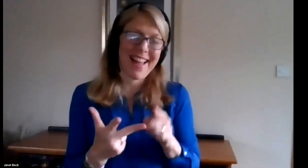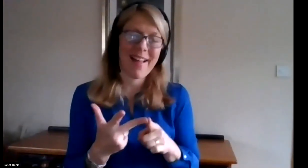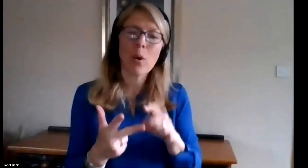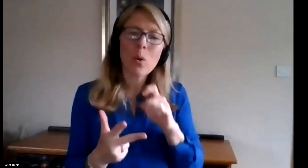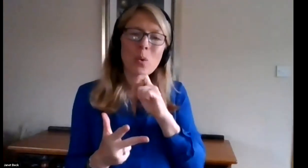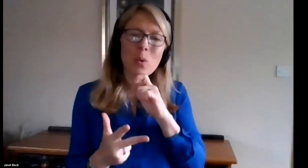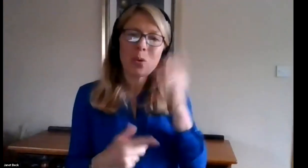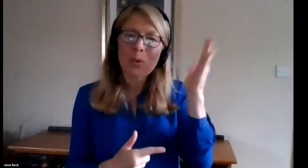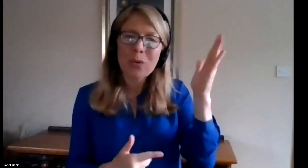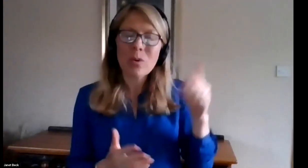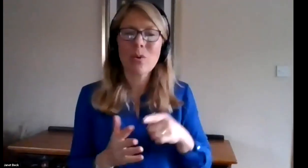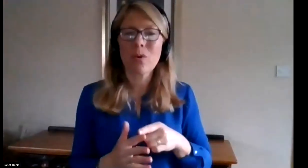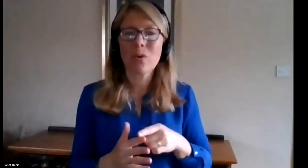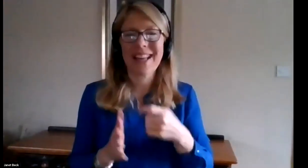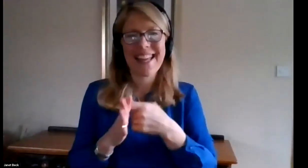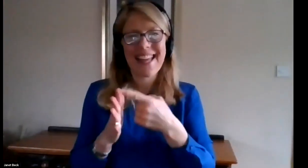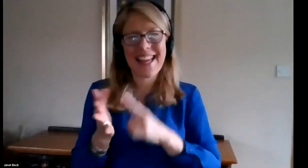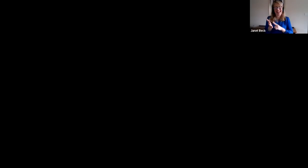Emerson.